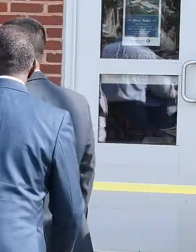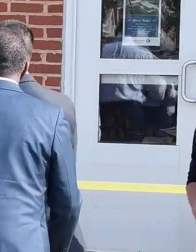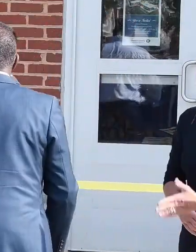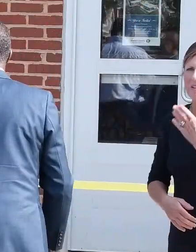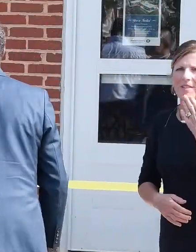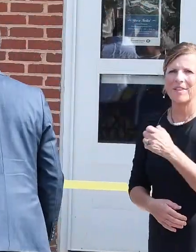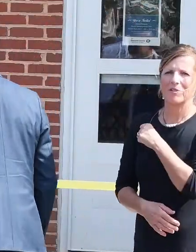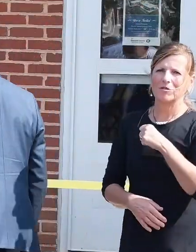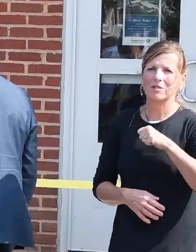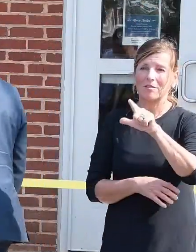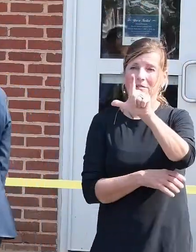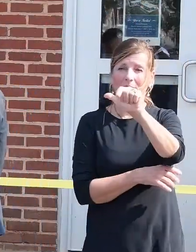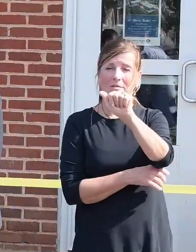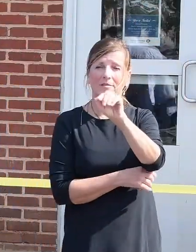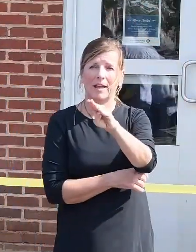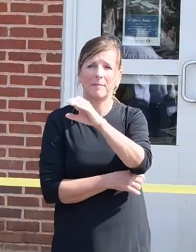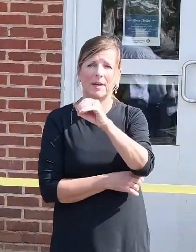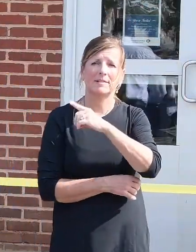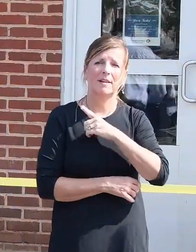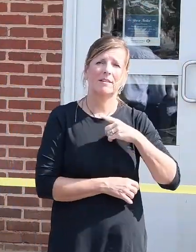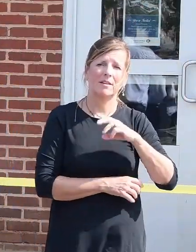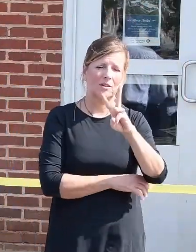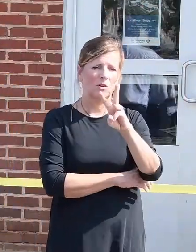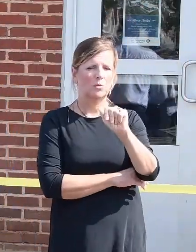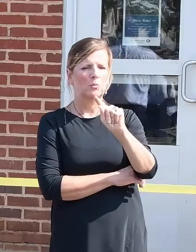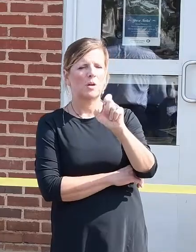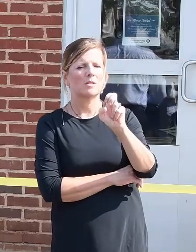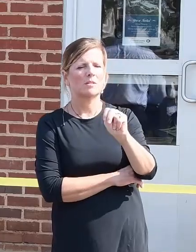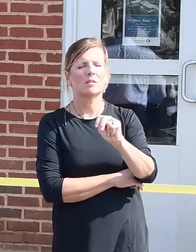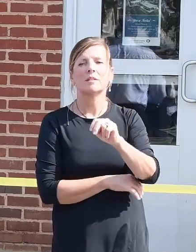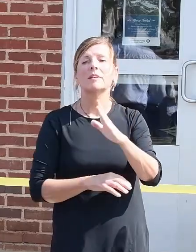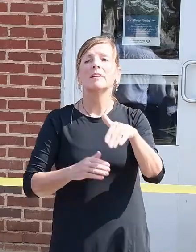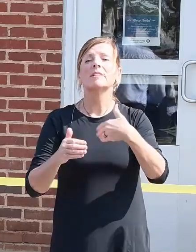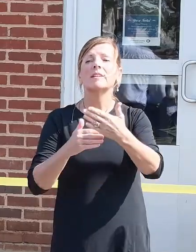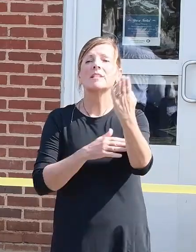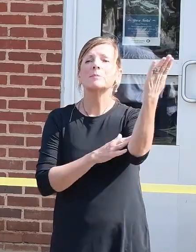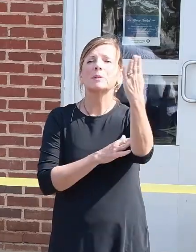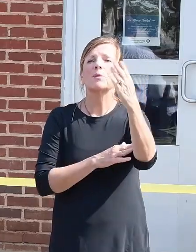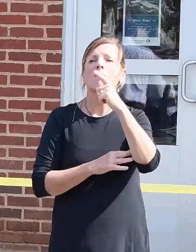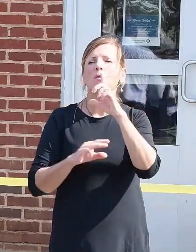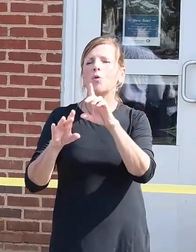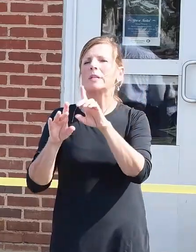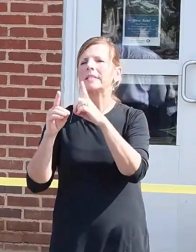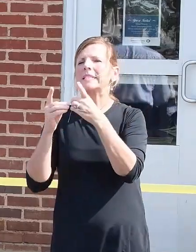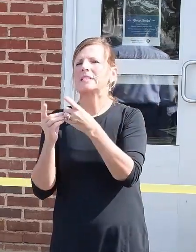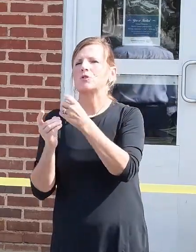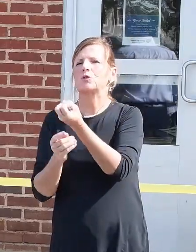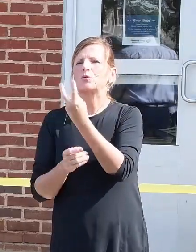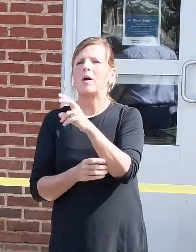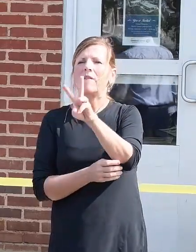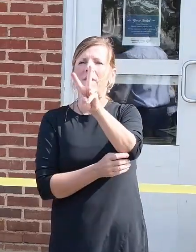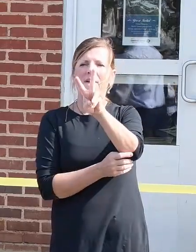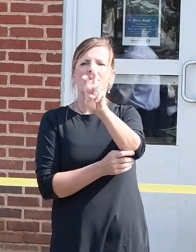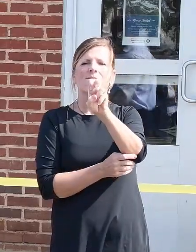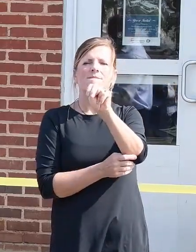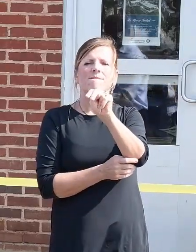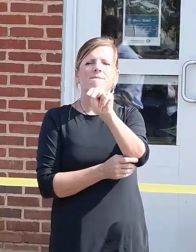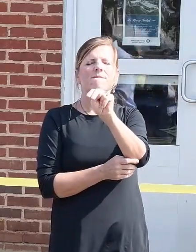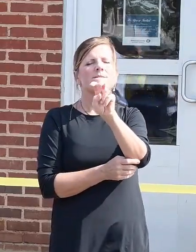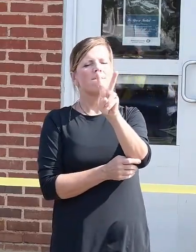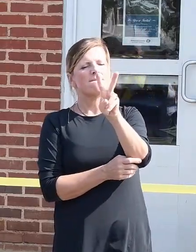Thank you, Senator Lamb and Delegate Watson. I would like to welcome our next speaker representing District 12, Vanessa Atterbury.